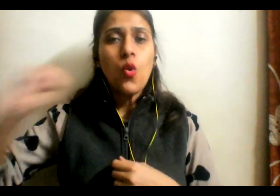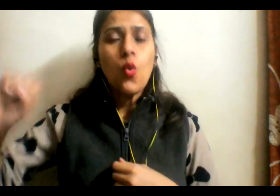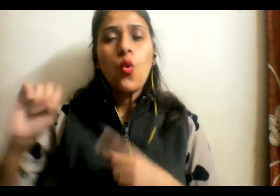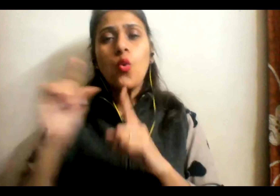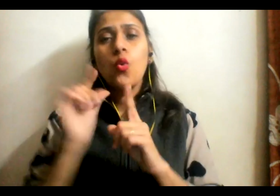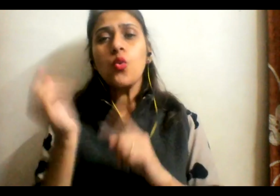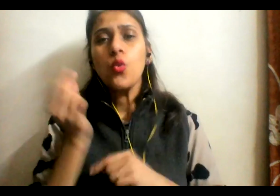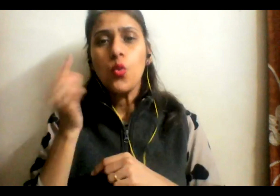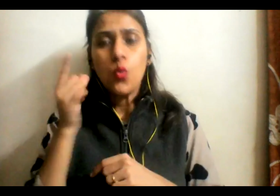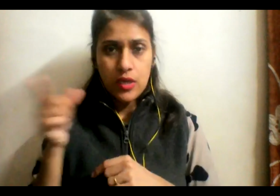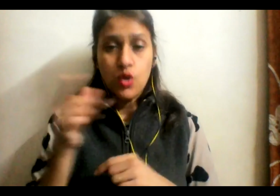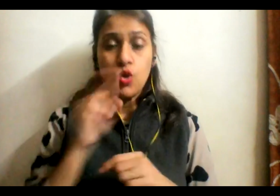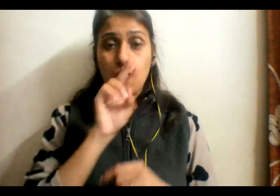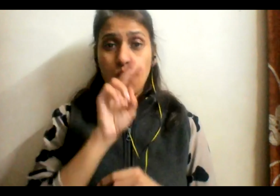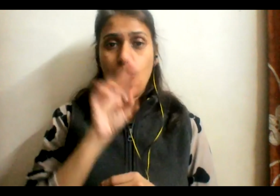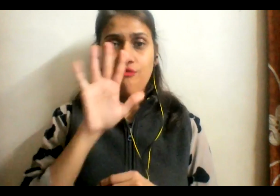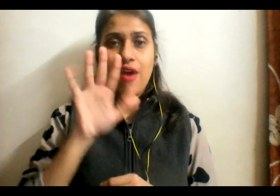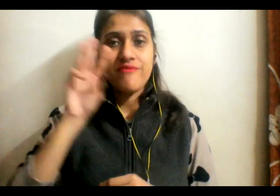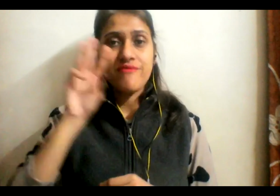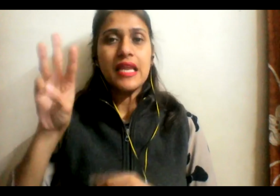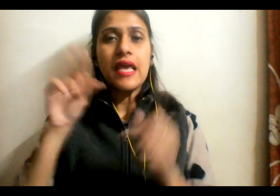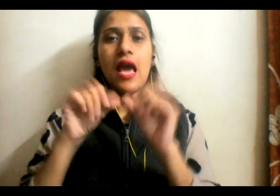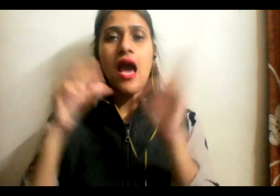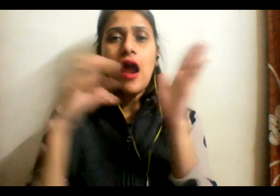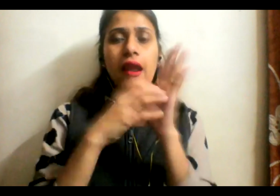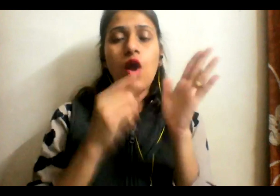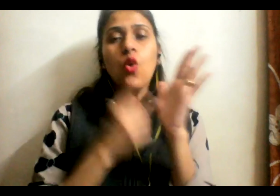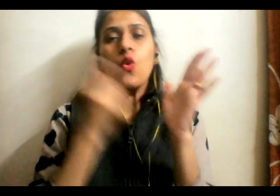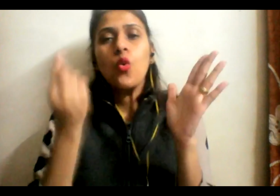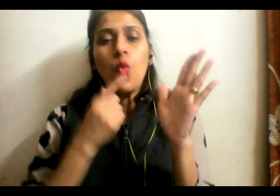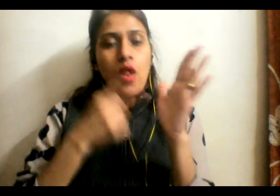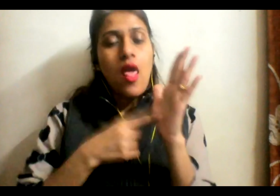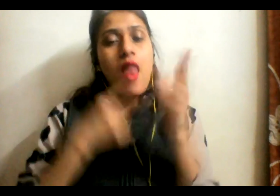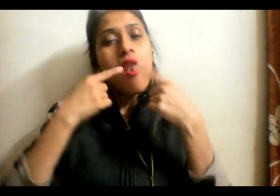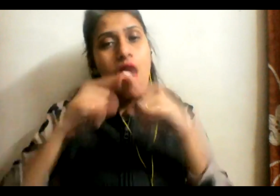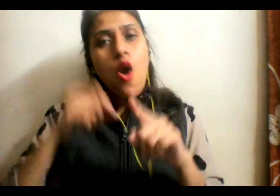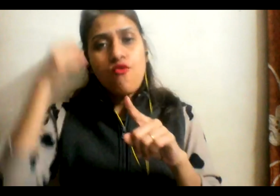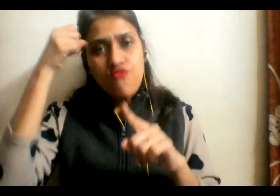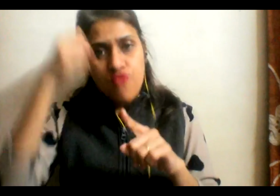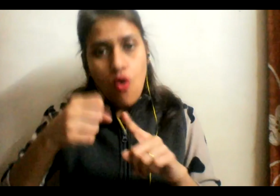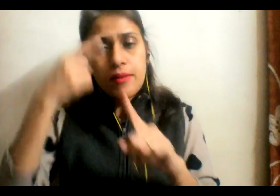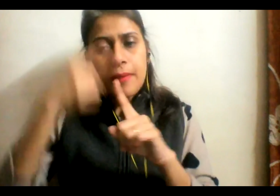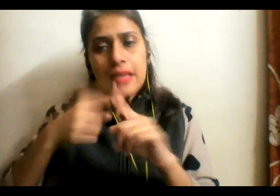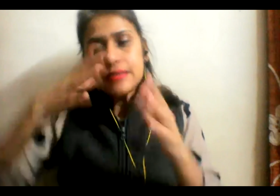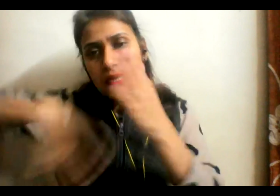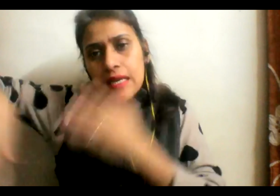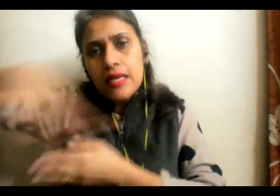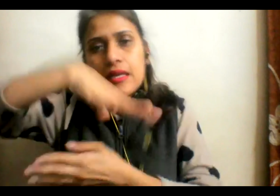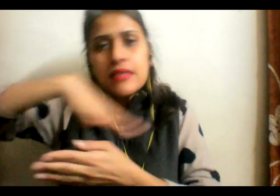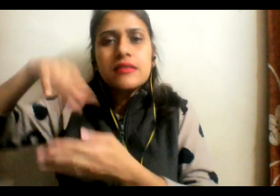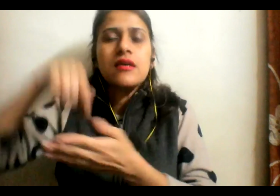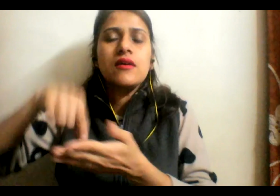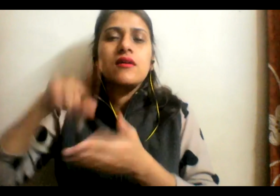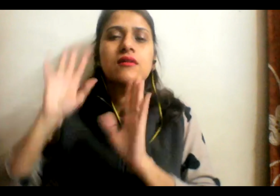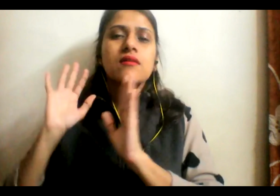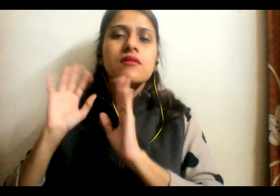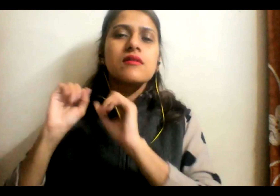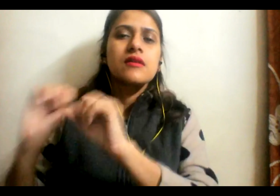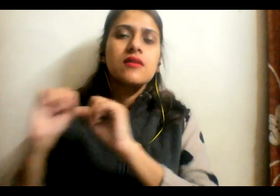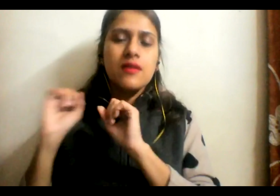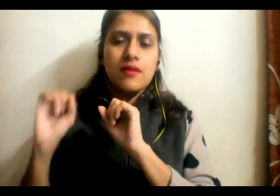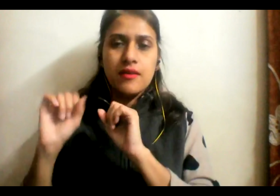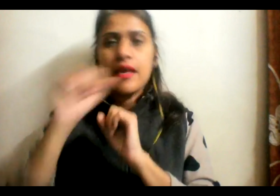2, the power of 253, has created this law which is enforceable across the nation. Okay, so when it's enforceable across the nation,